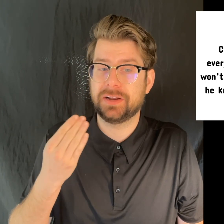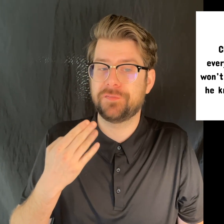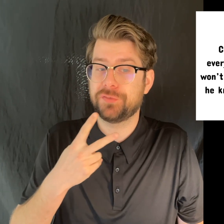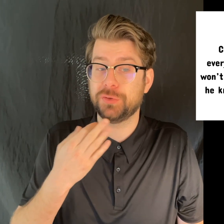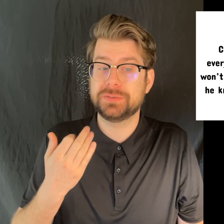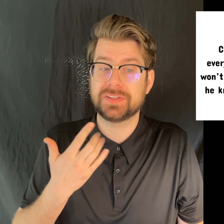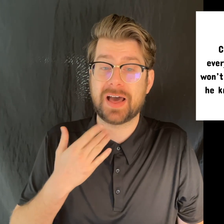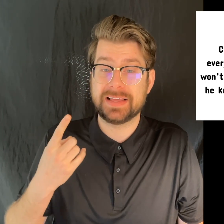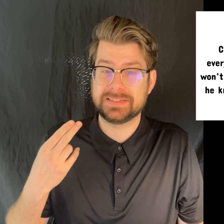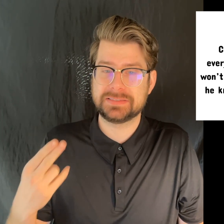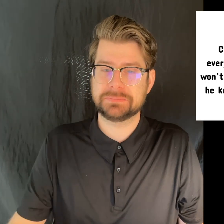a few slides.